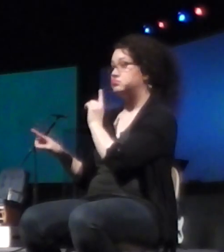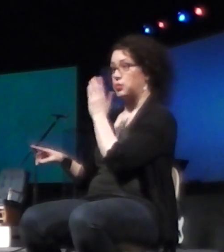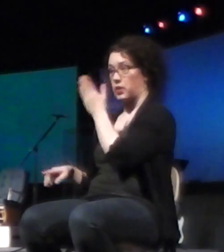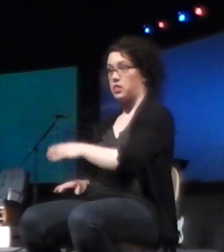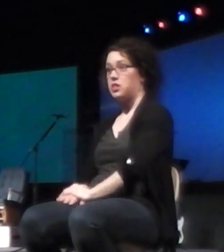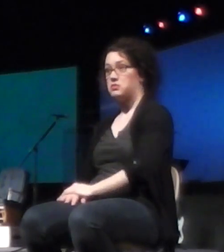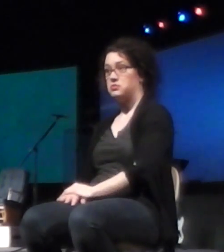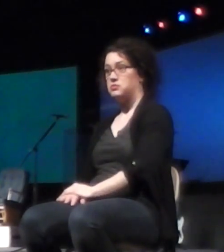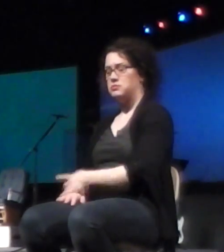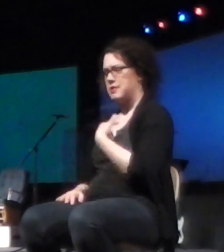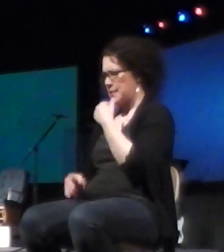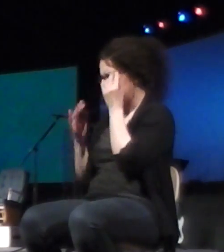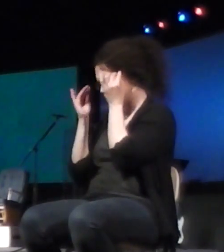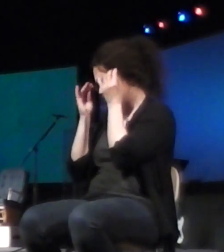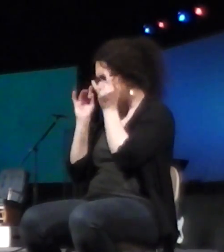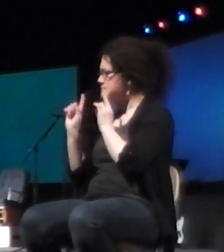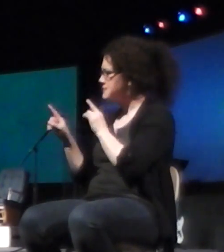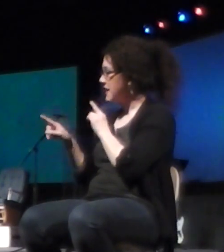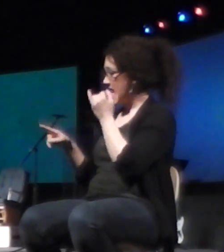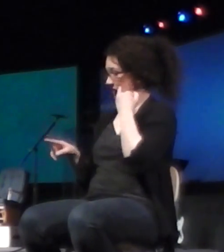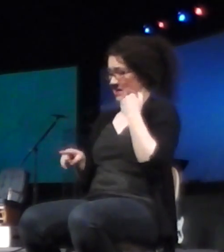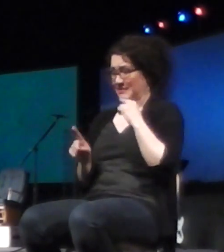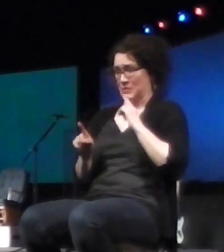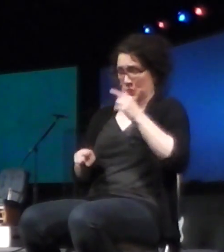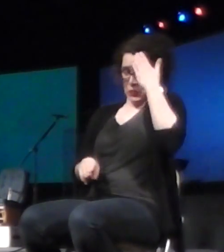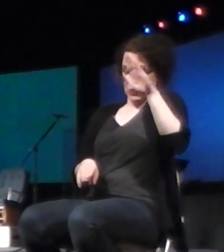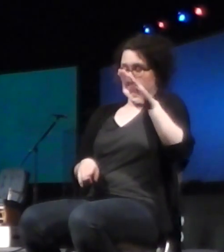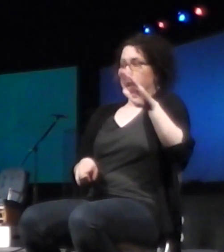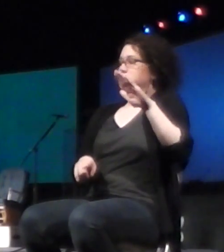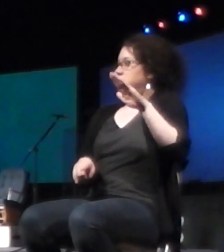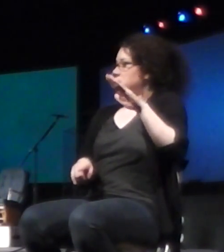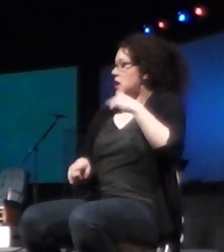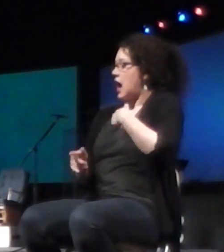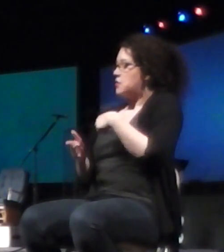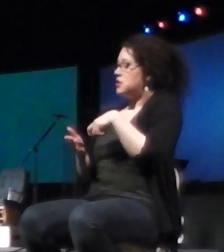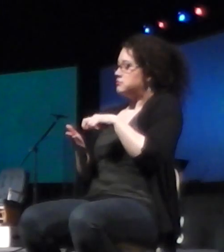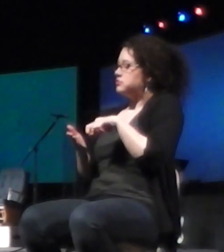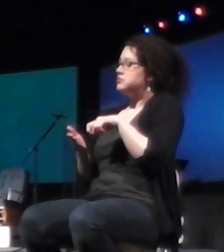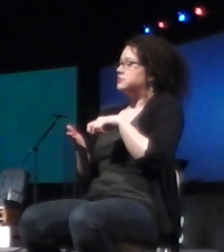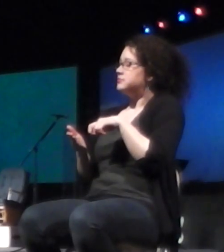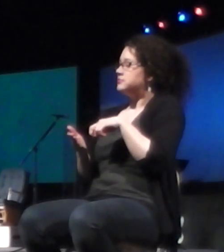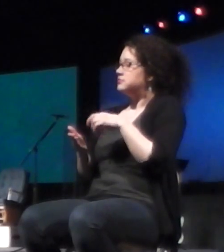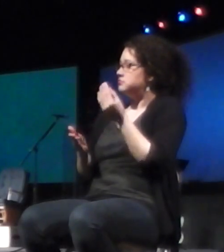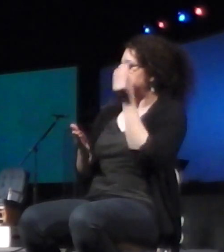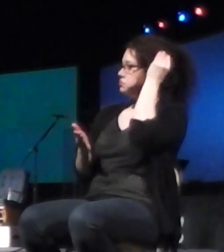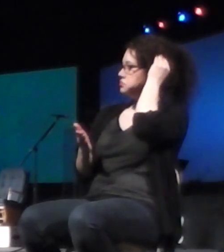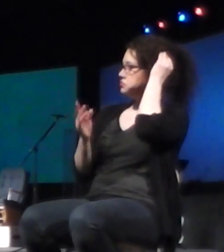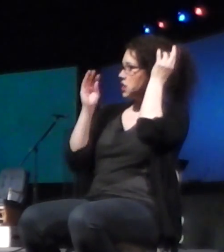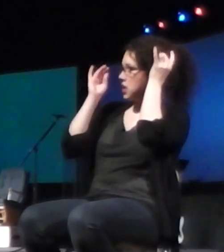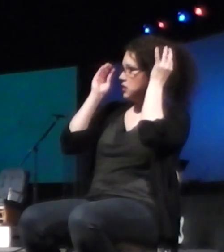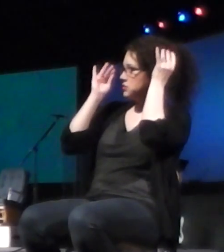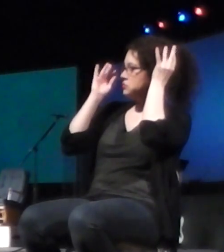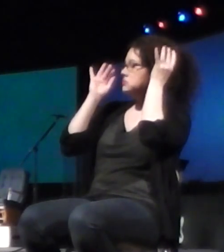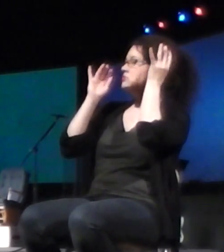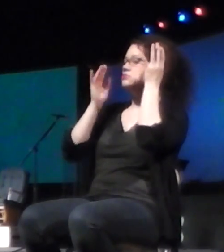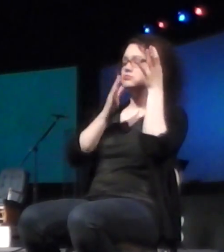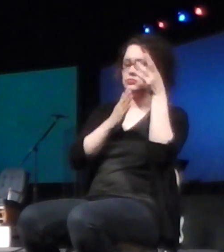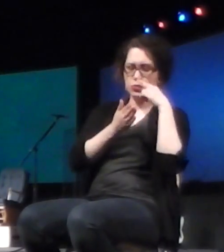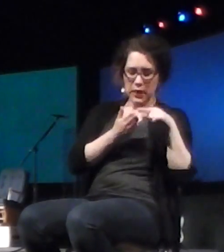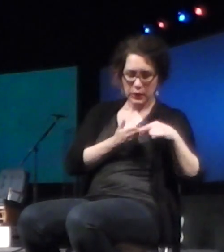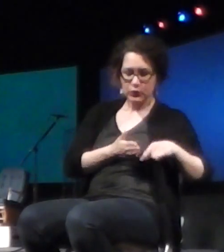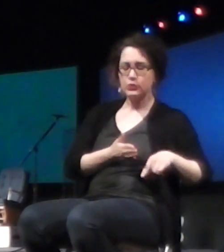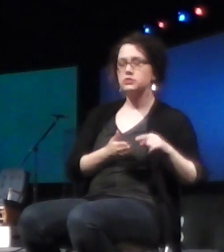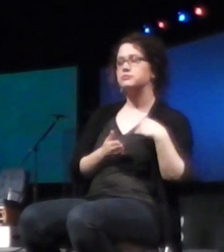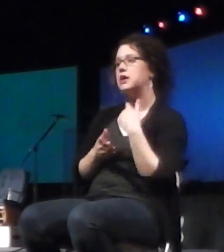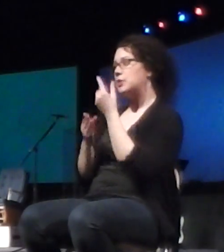myself answering everything I can. And if I don't know the answer, I'll circle back around and do some thinking on it and do some research, and I'll let you know